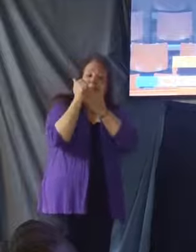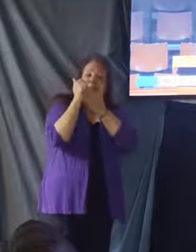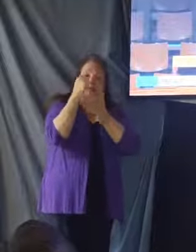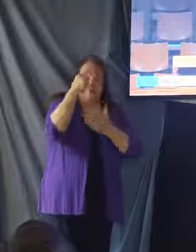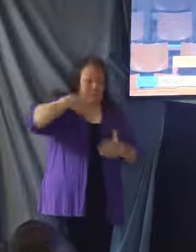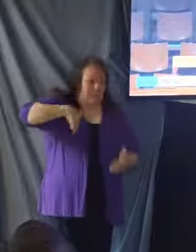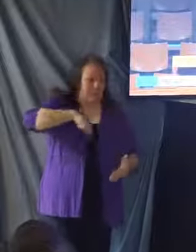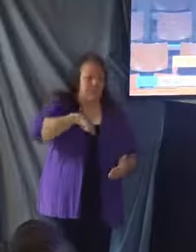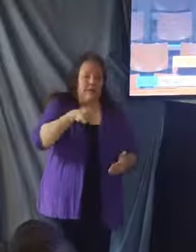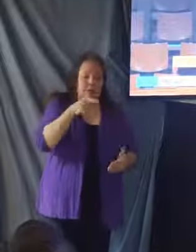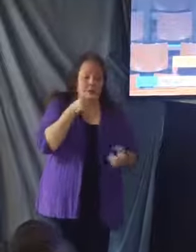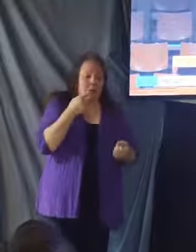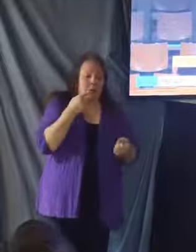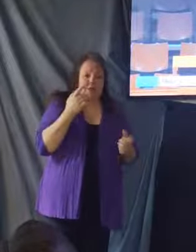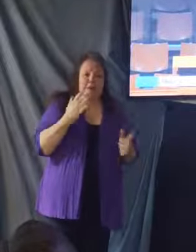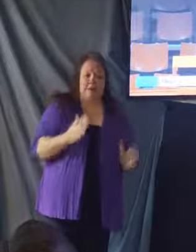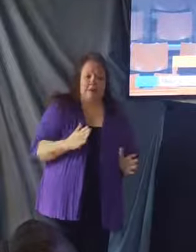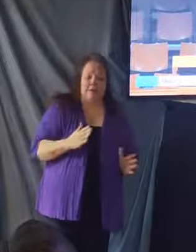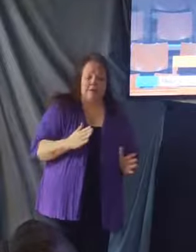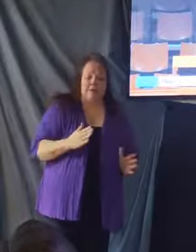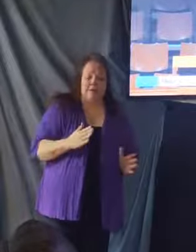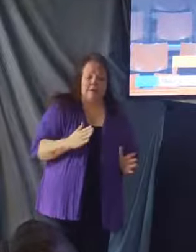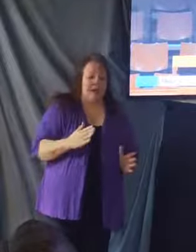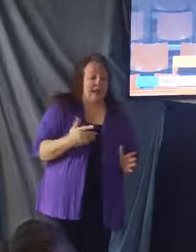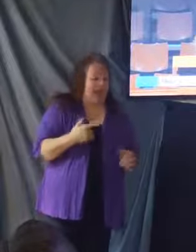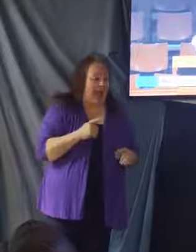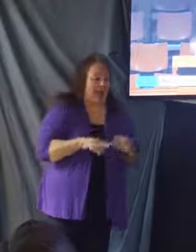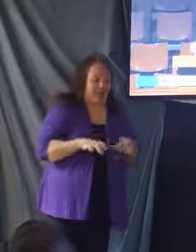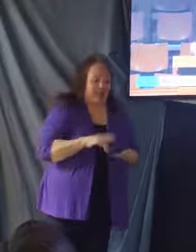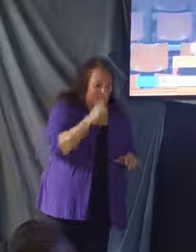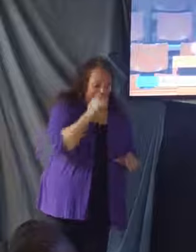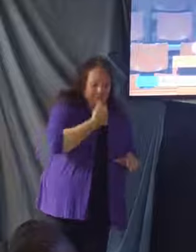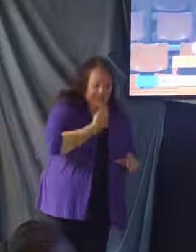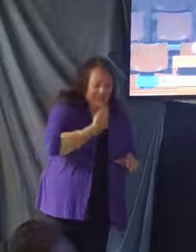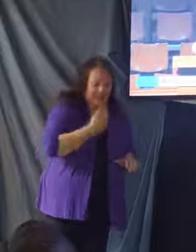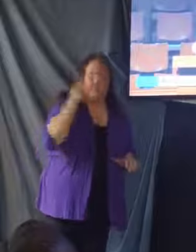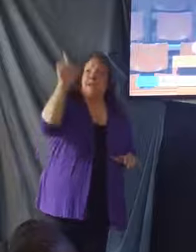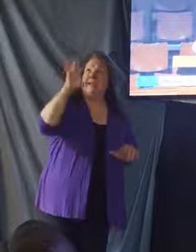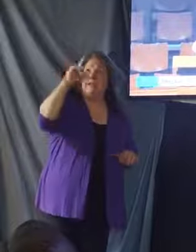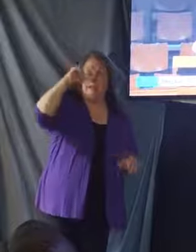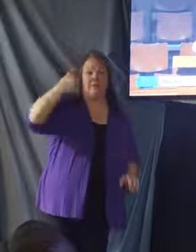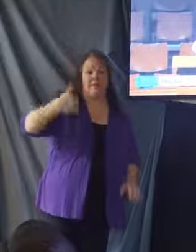people to do for them what they could not do for themselves.